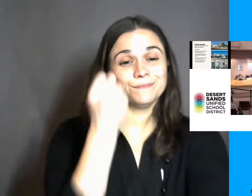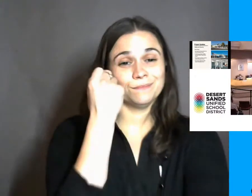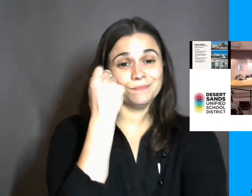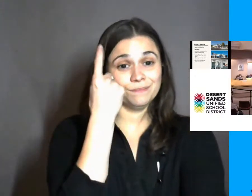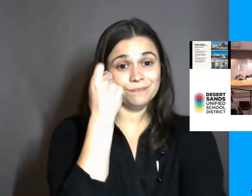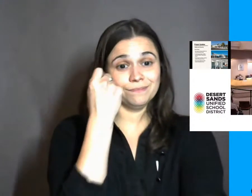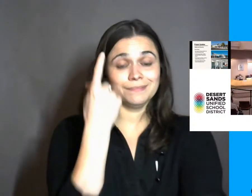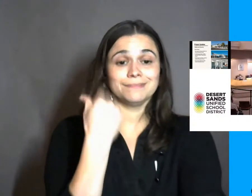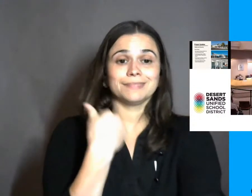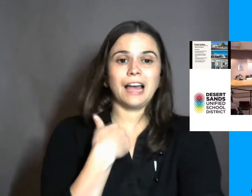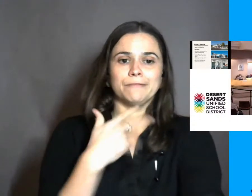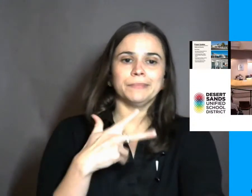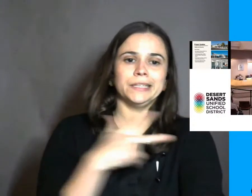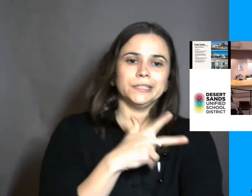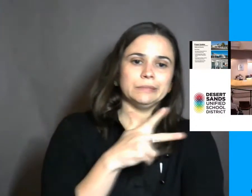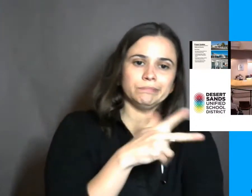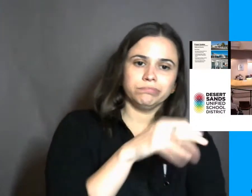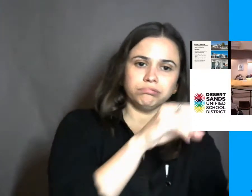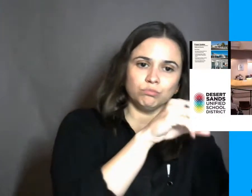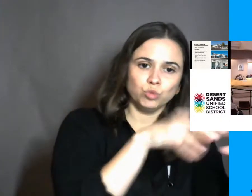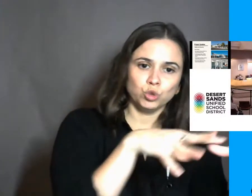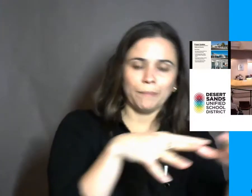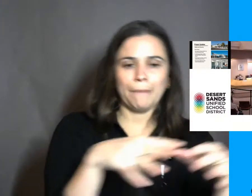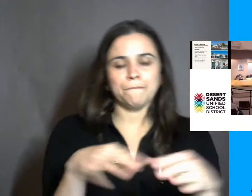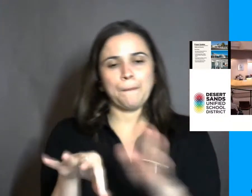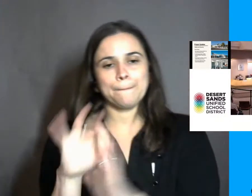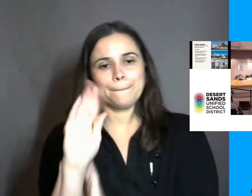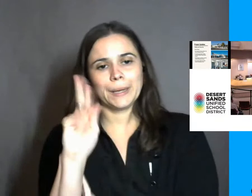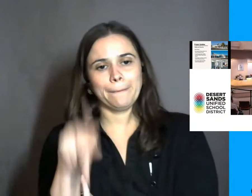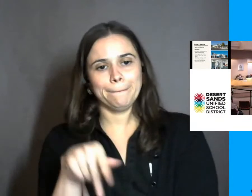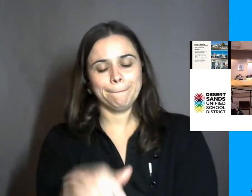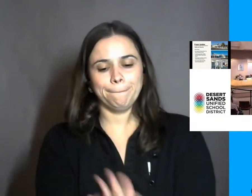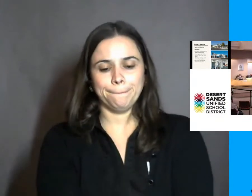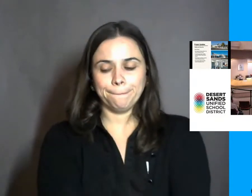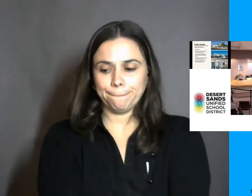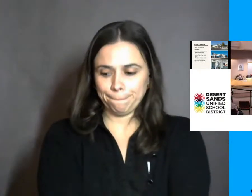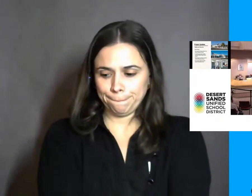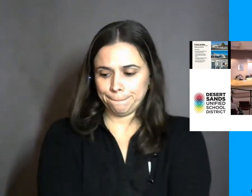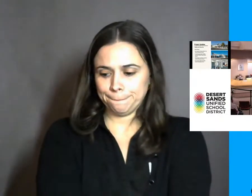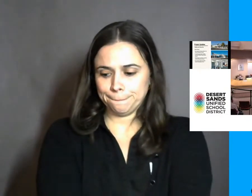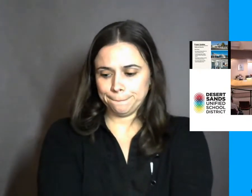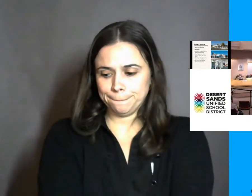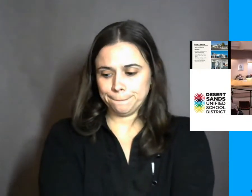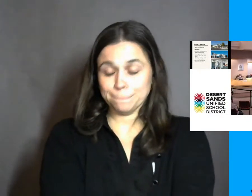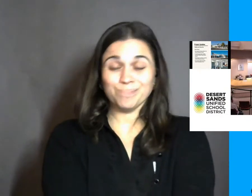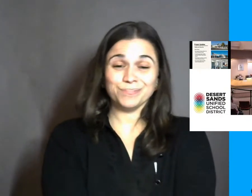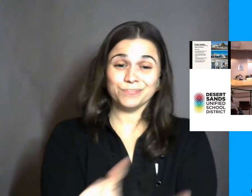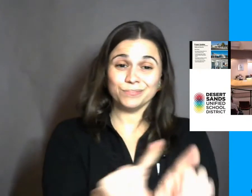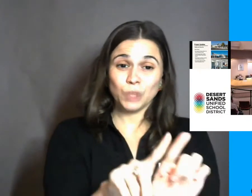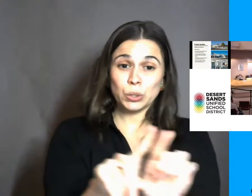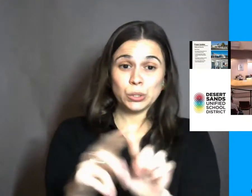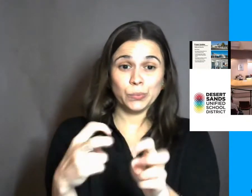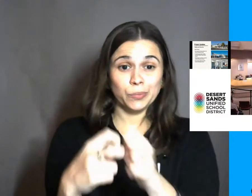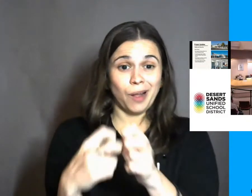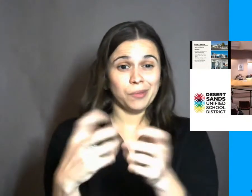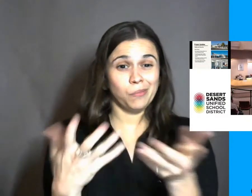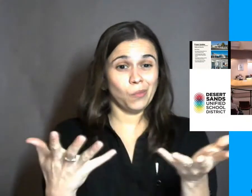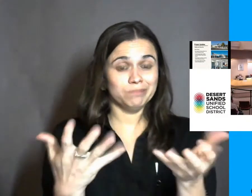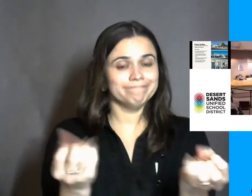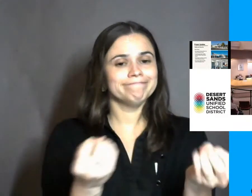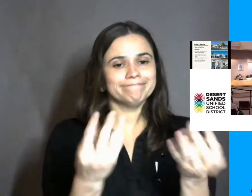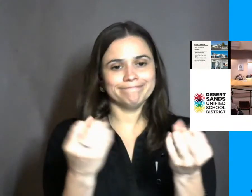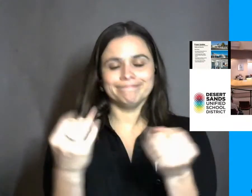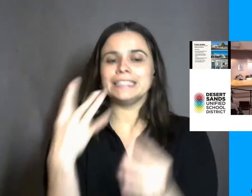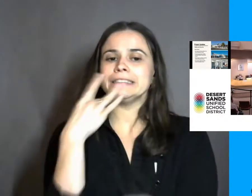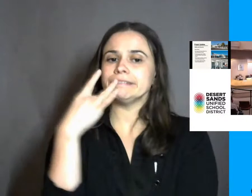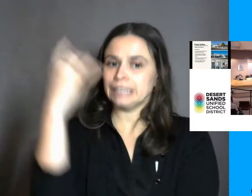planning issues at Jackson Elementary. Outdoor lighting at Amelia Earhart, and one of the things in terms of that we're going to be looking at with you is